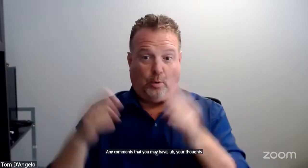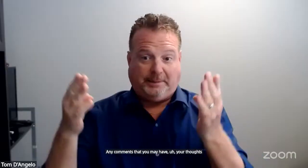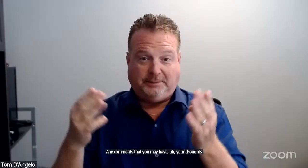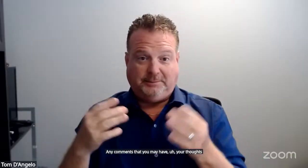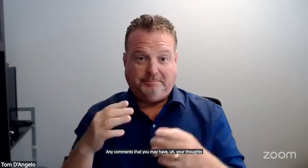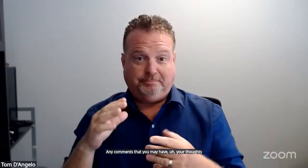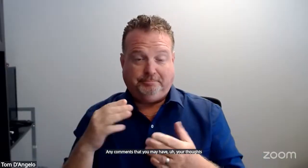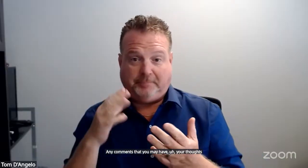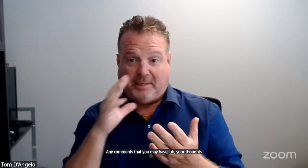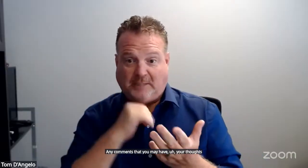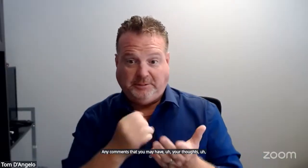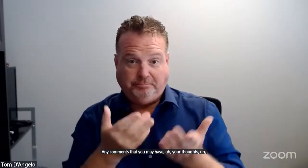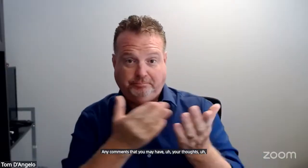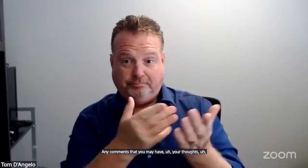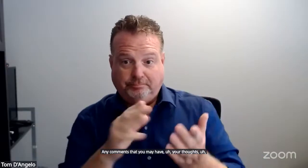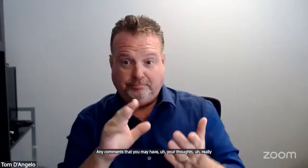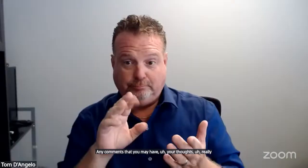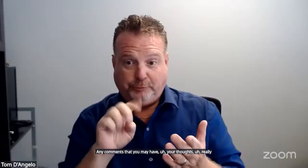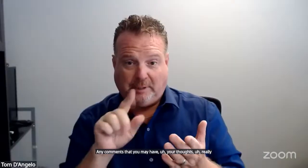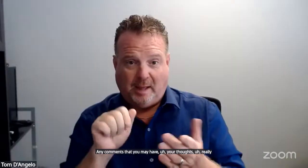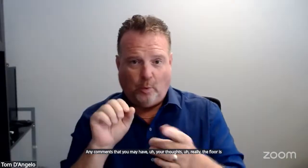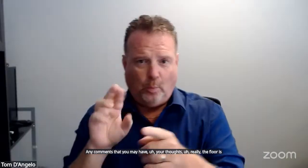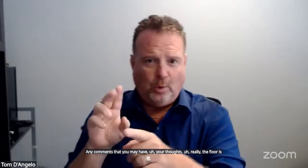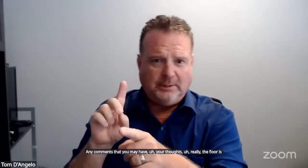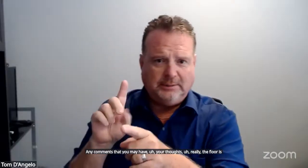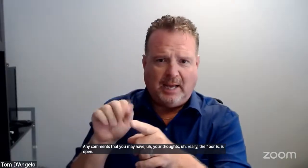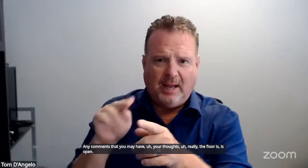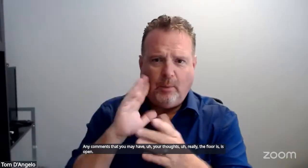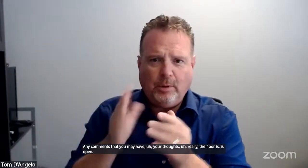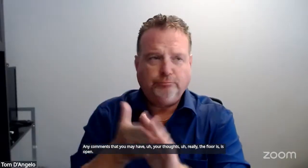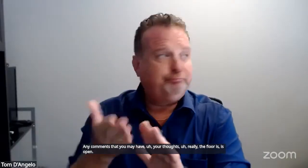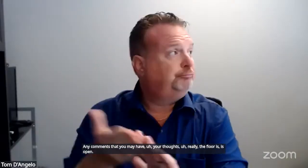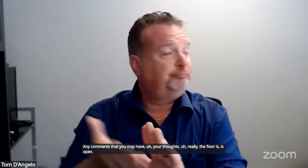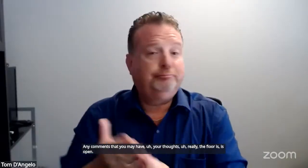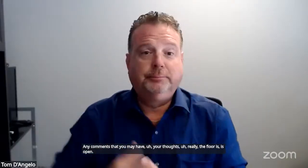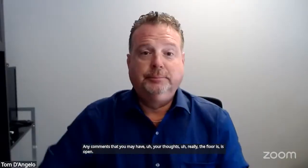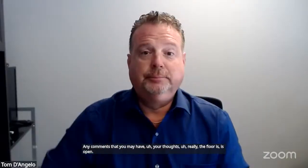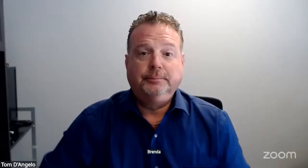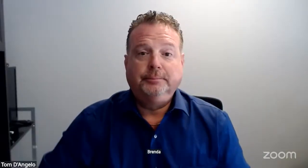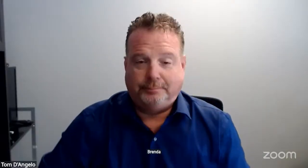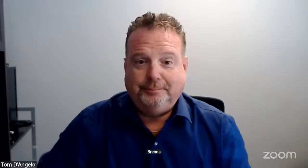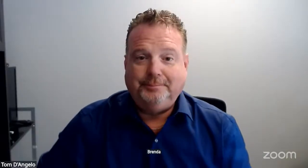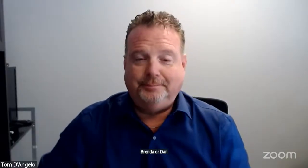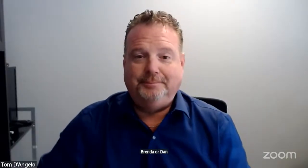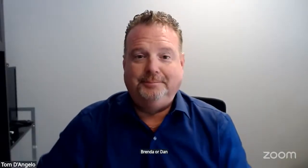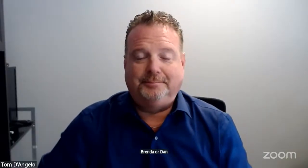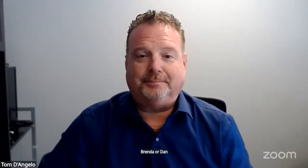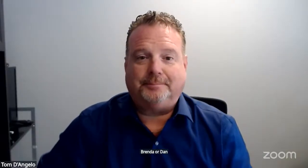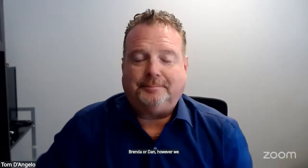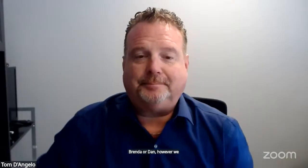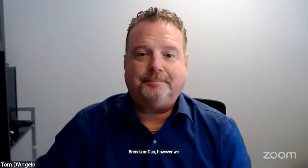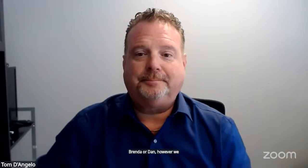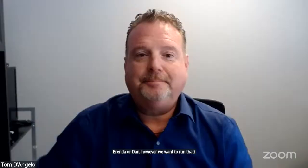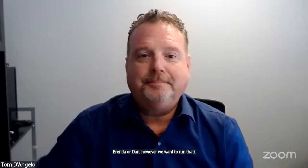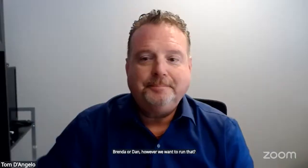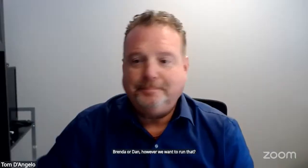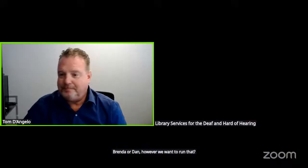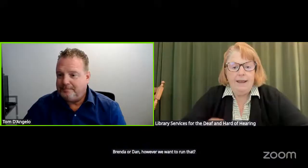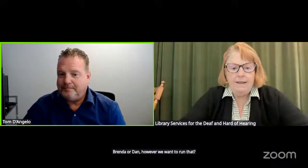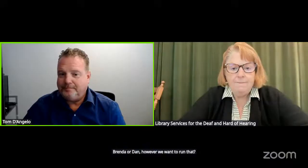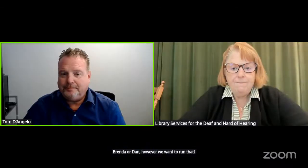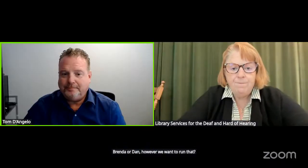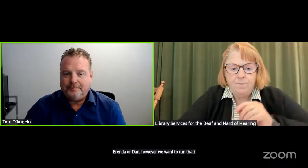thoughts. Really, the floor is open. Brenda or Dan, however we want to run that.